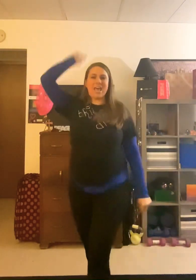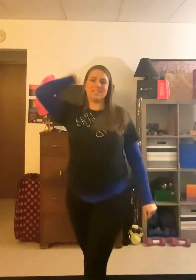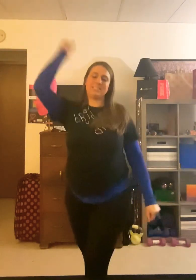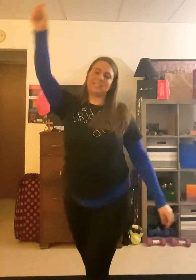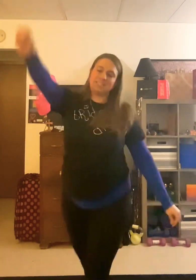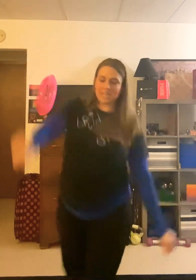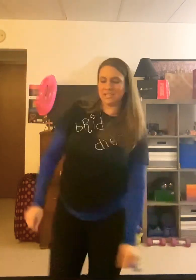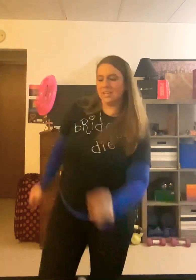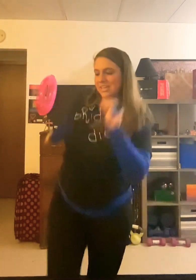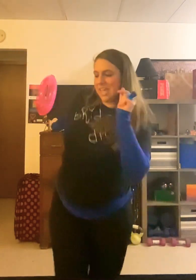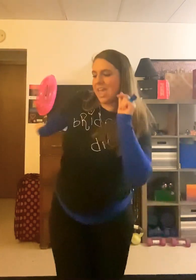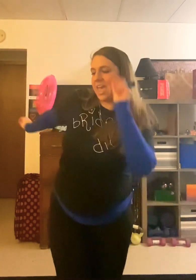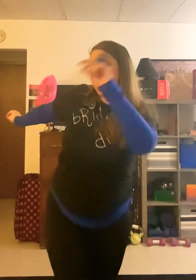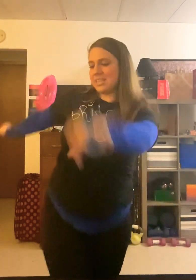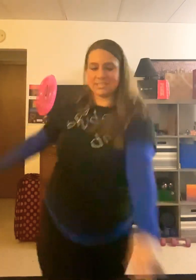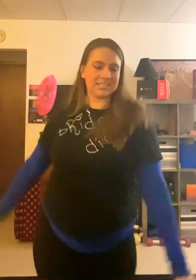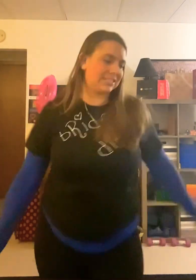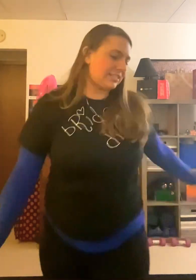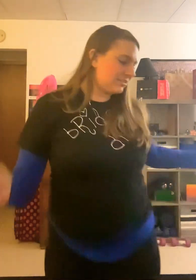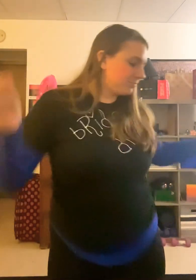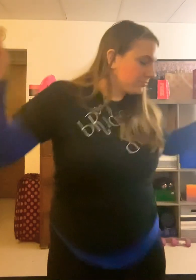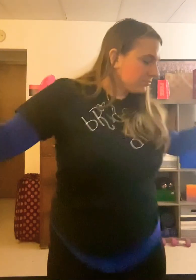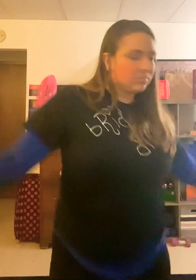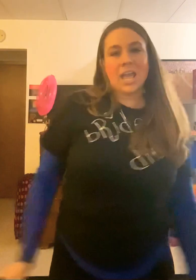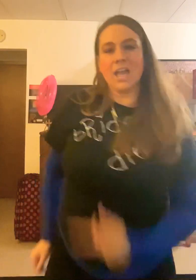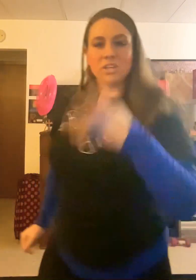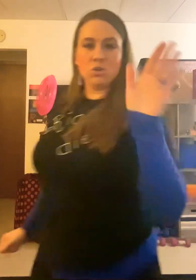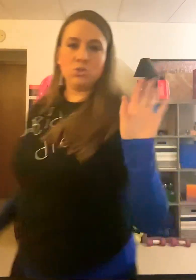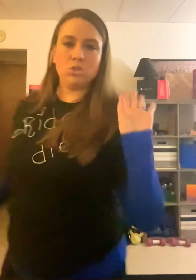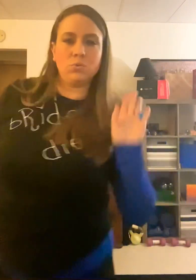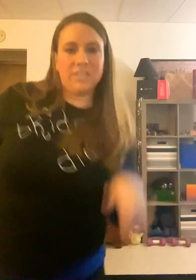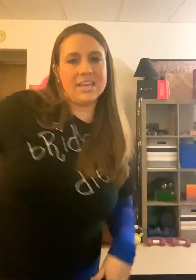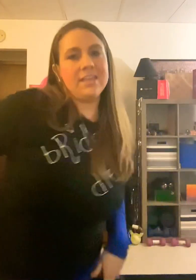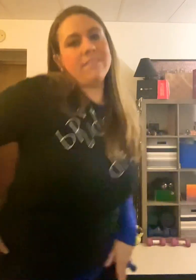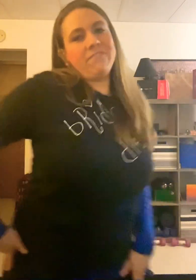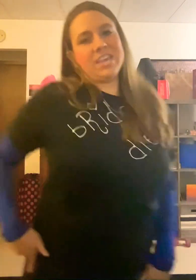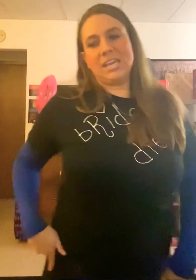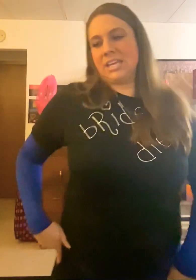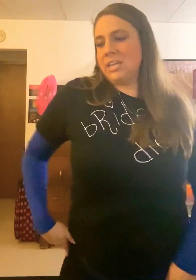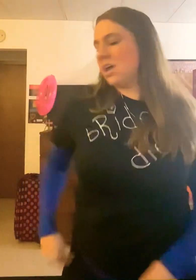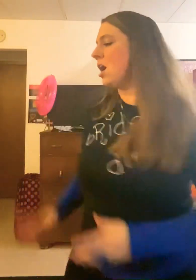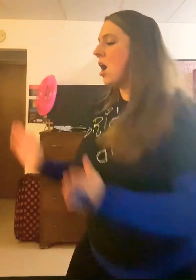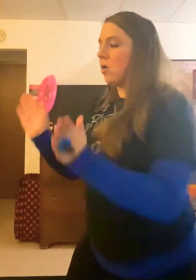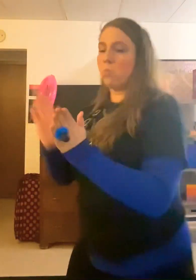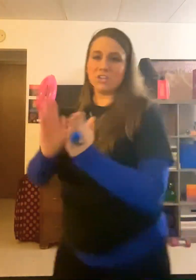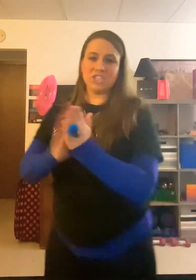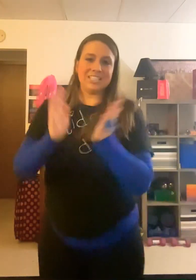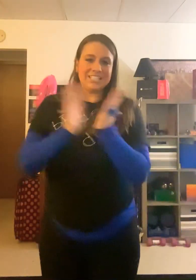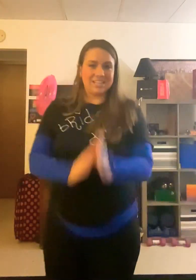Sass. Yes. Used to live in